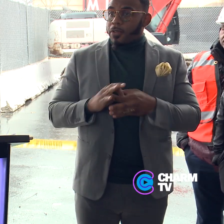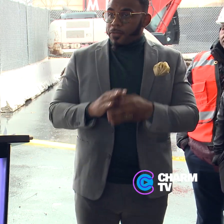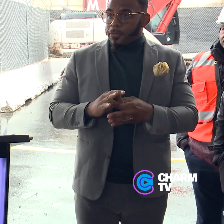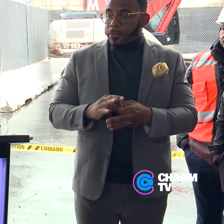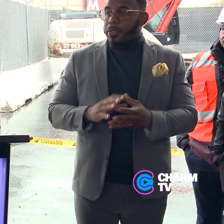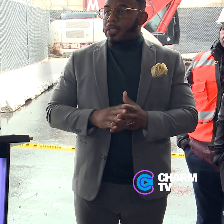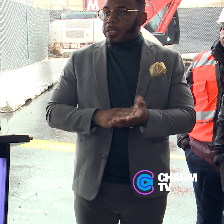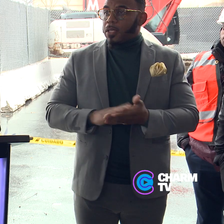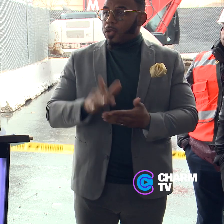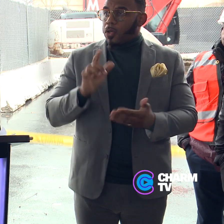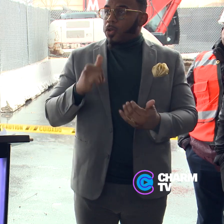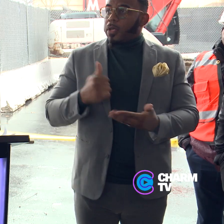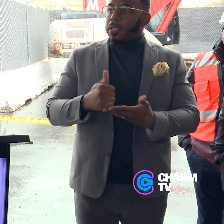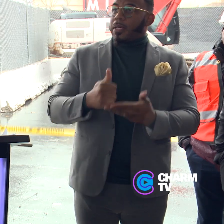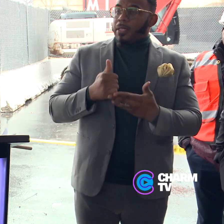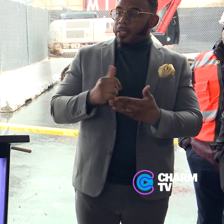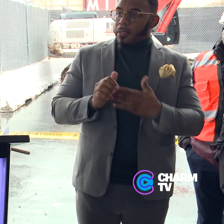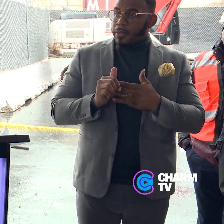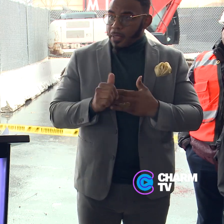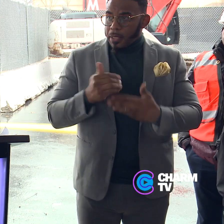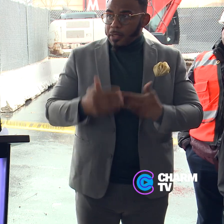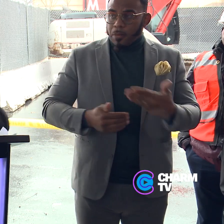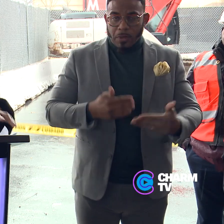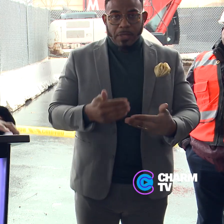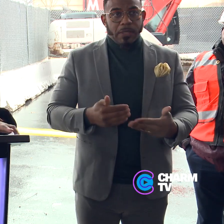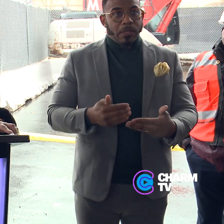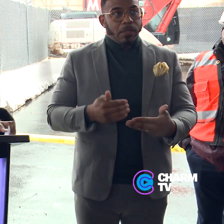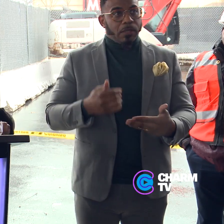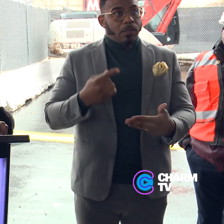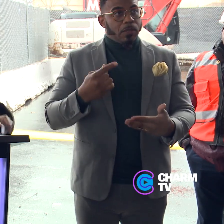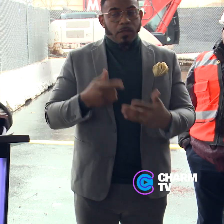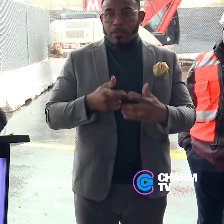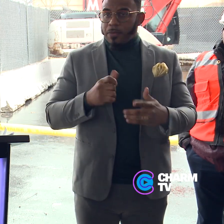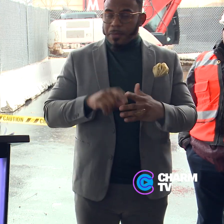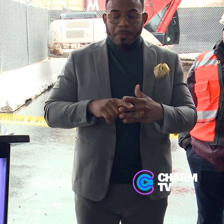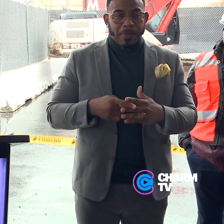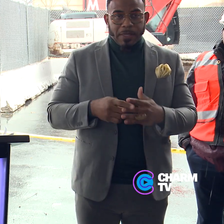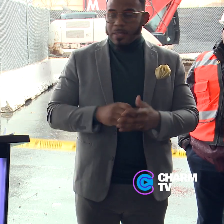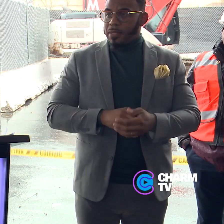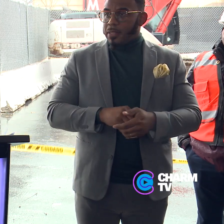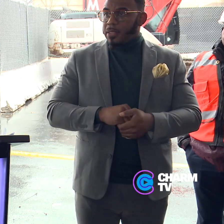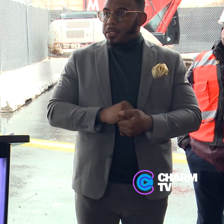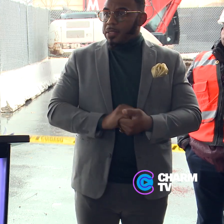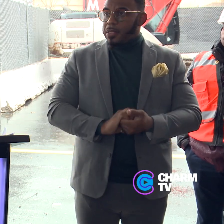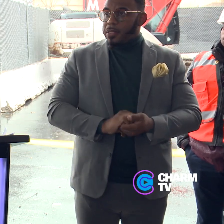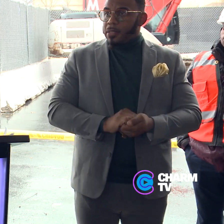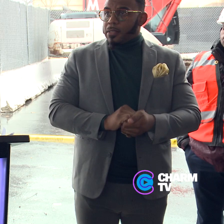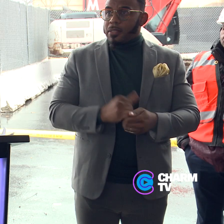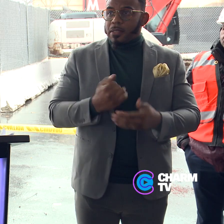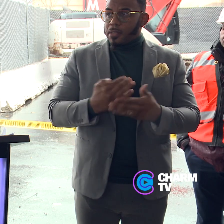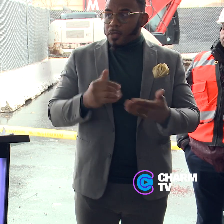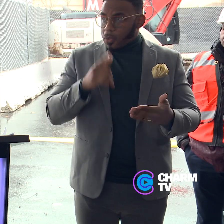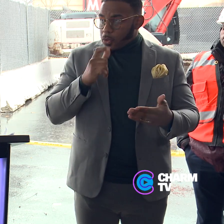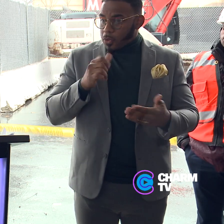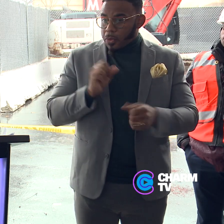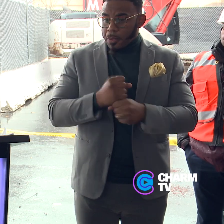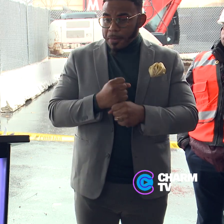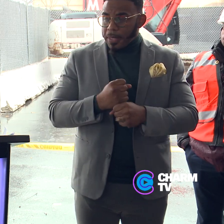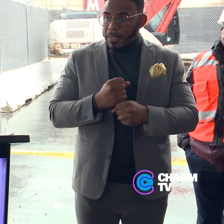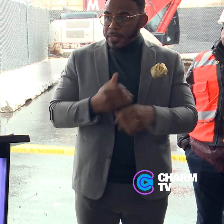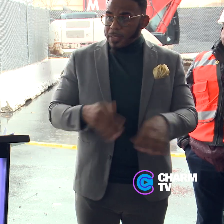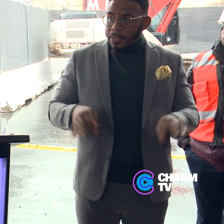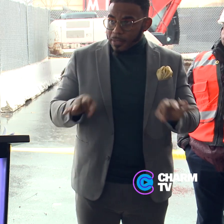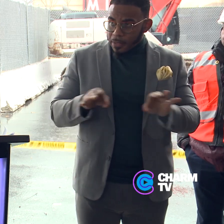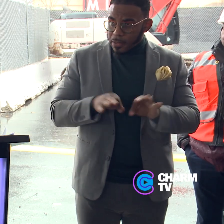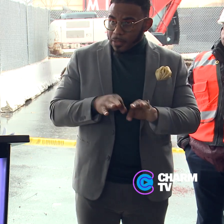friend who has helped guide the process from the very beginning, and someone who has made a